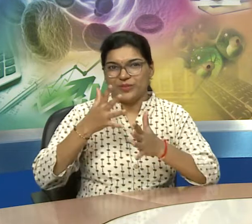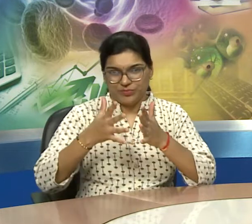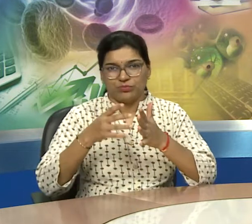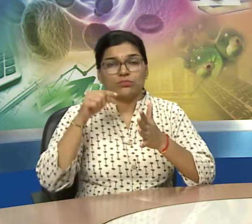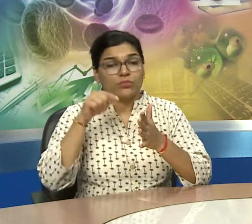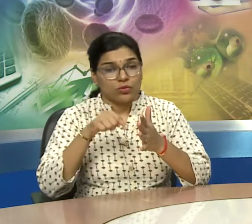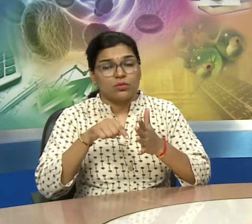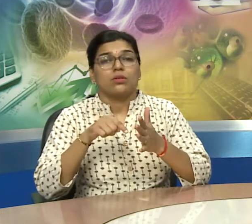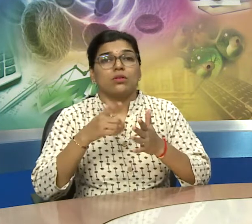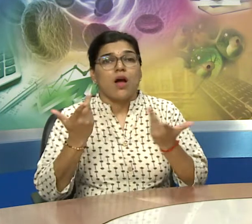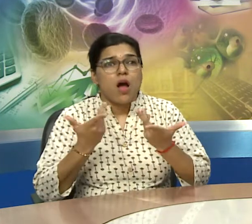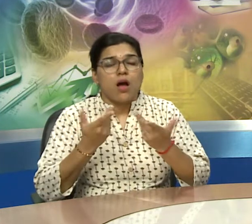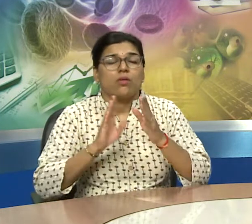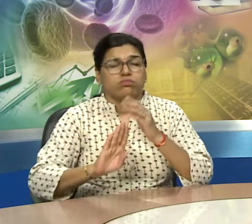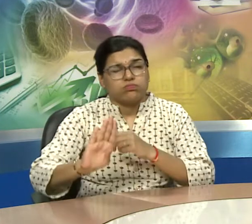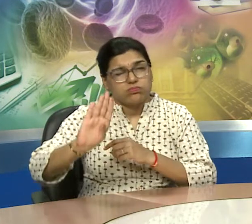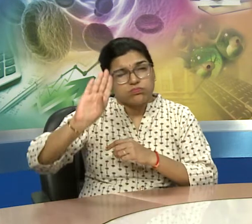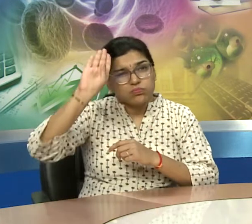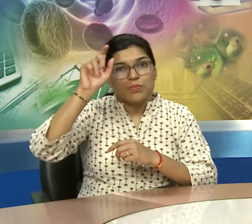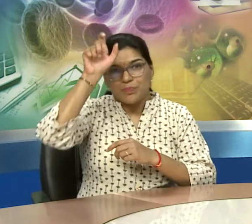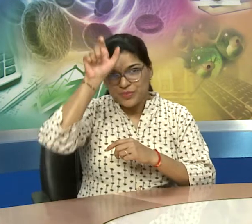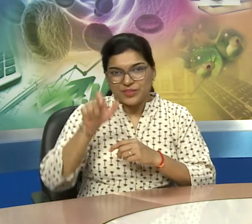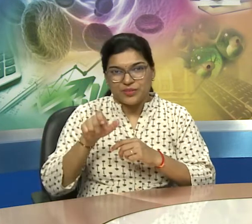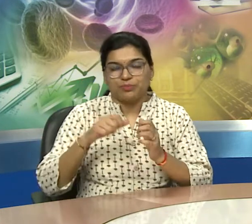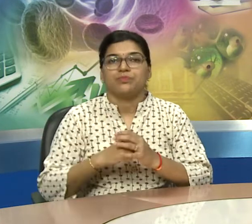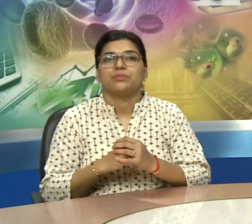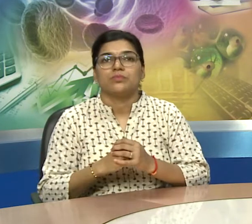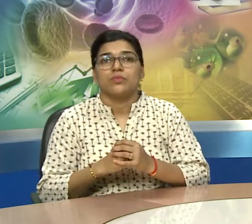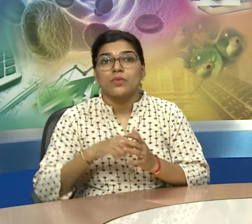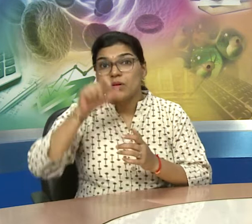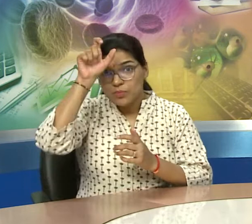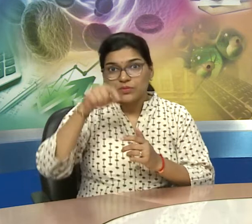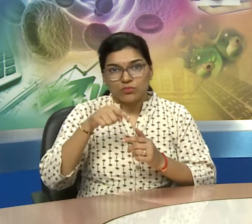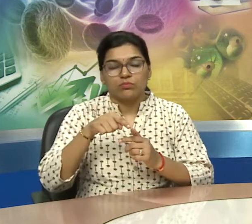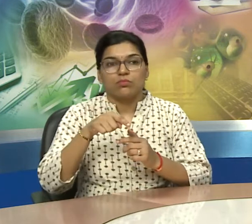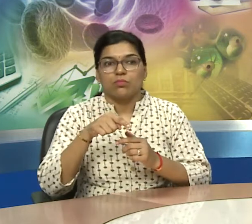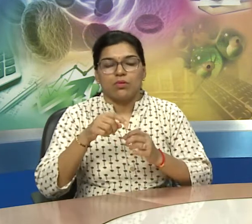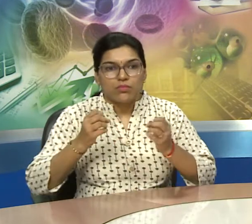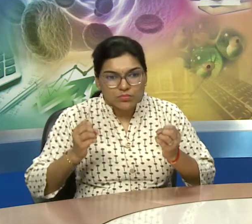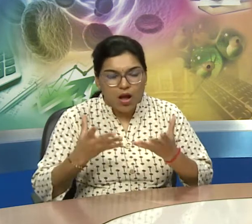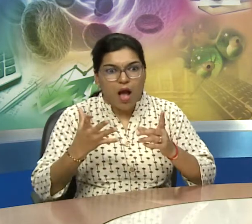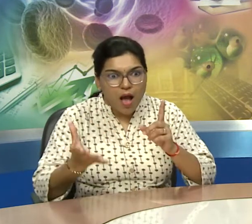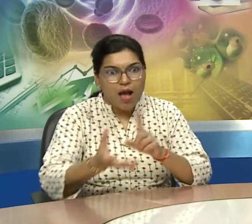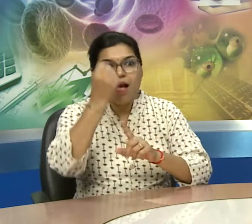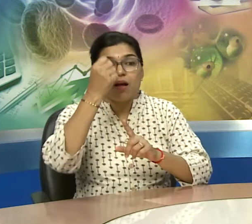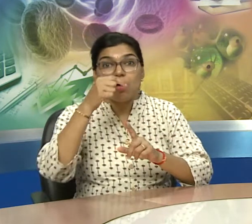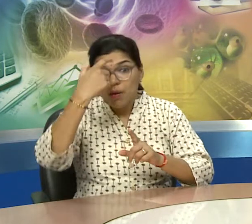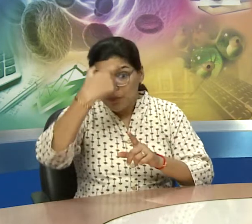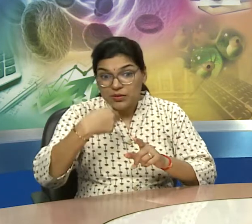Now this image you can see on screen is about fire, and in this you can see